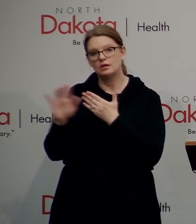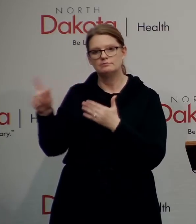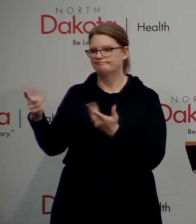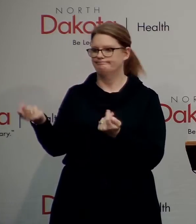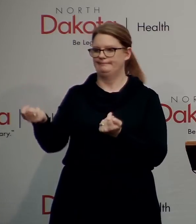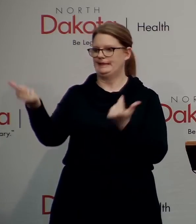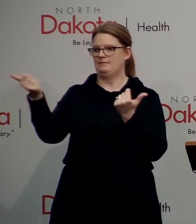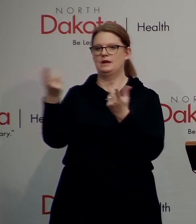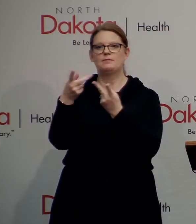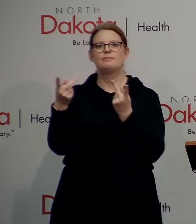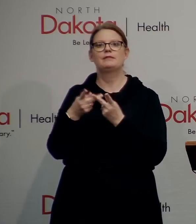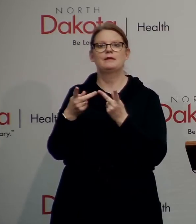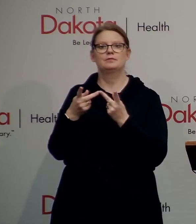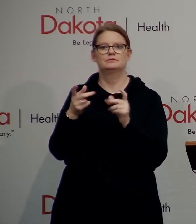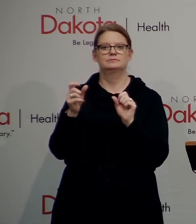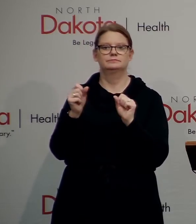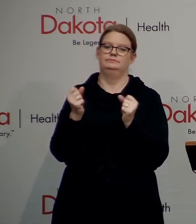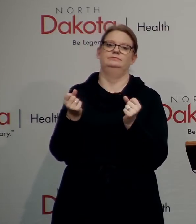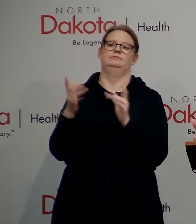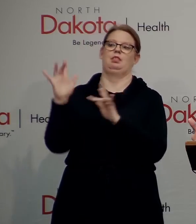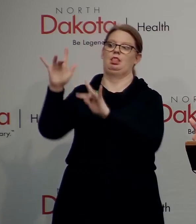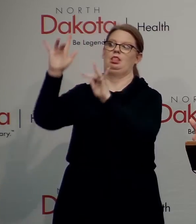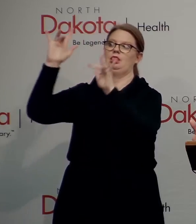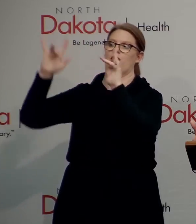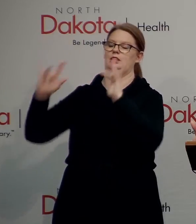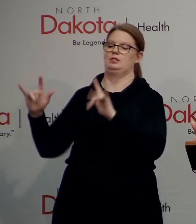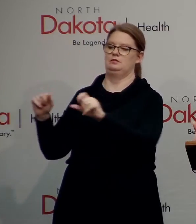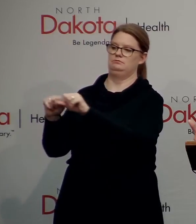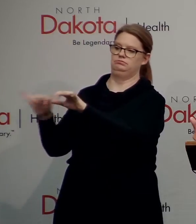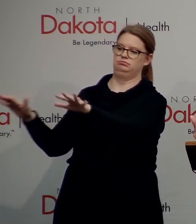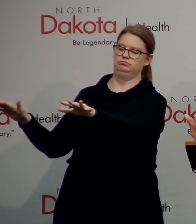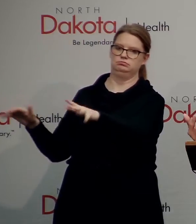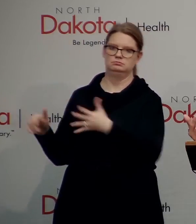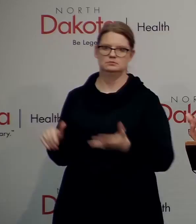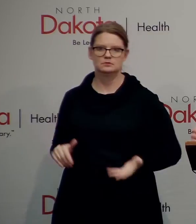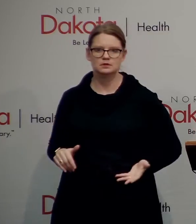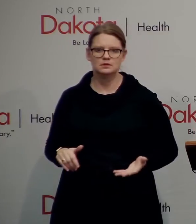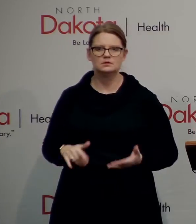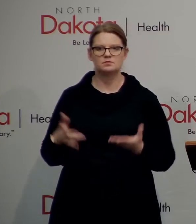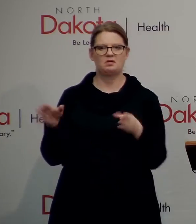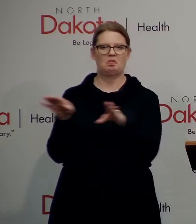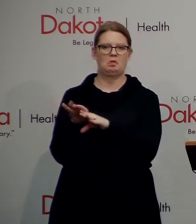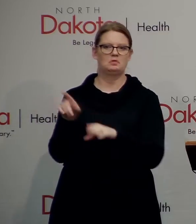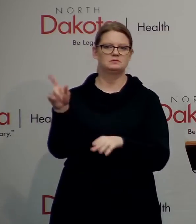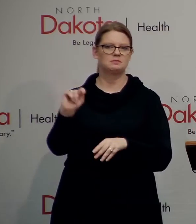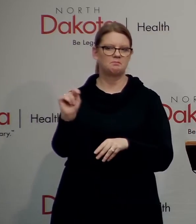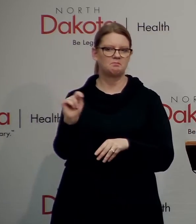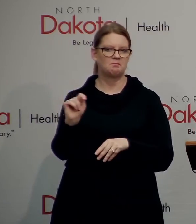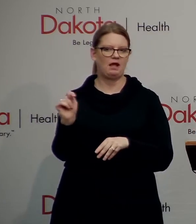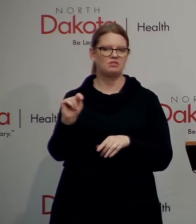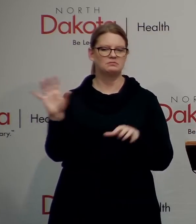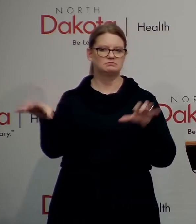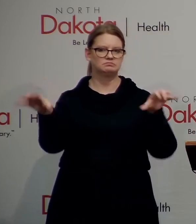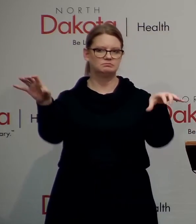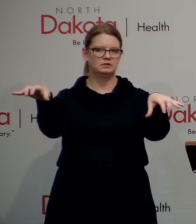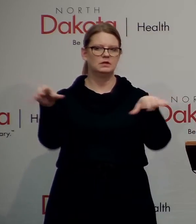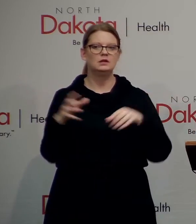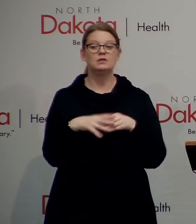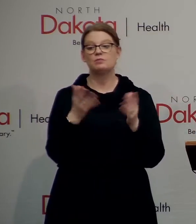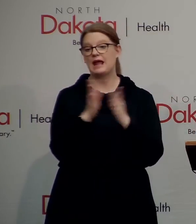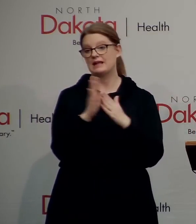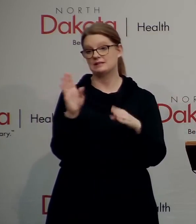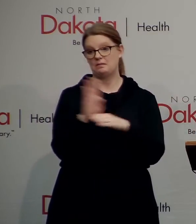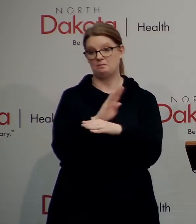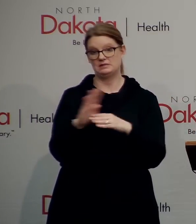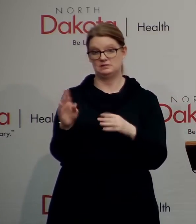eliminate a place where people could have contact and spread. So the state's doing its part. We're asking businesses